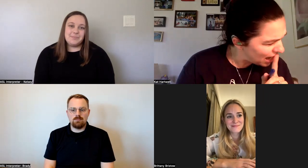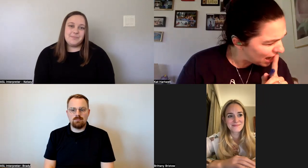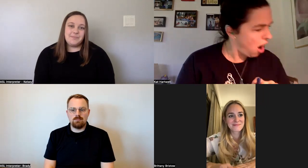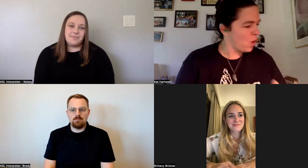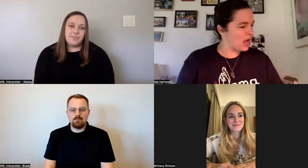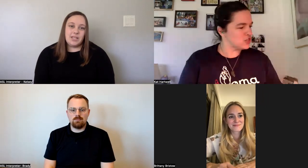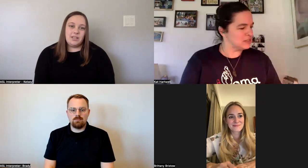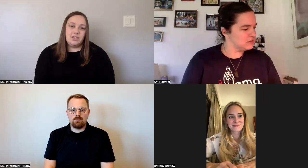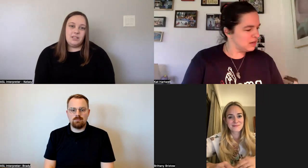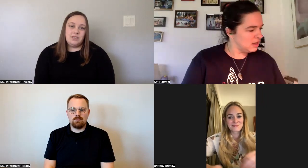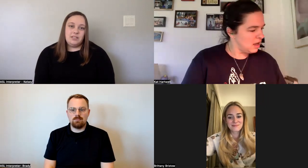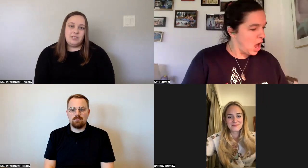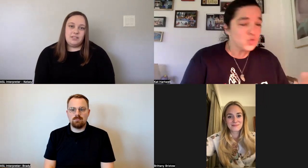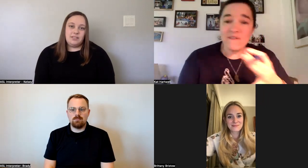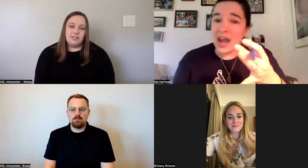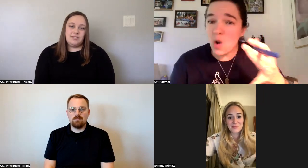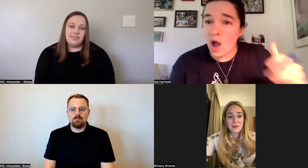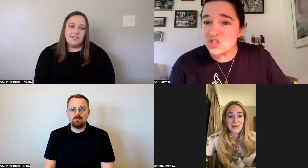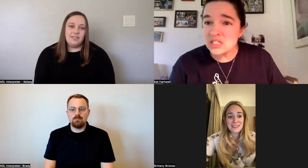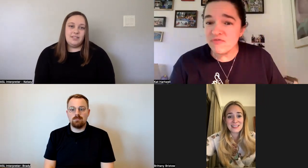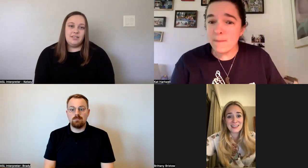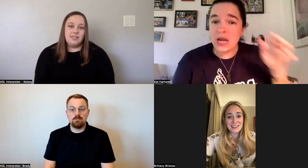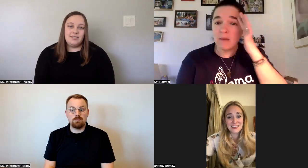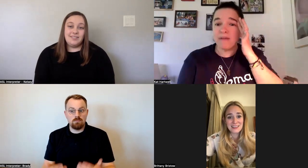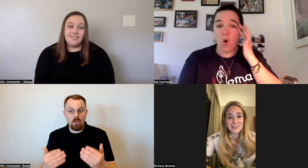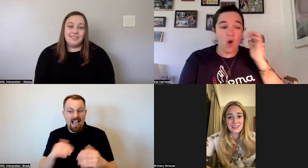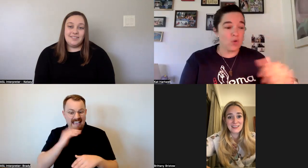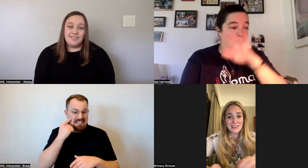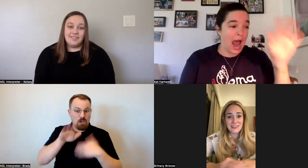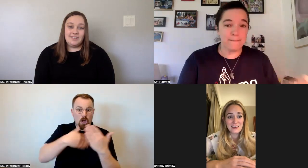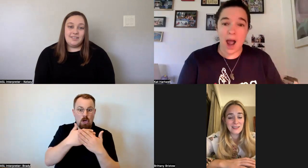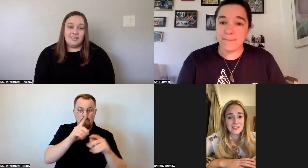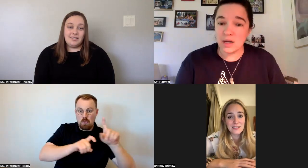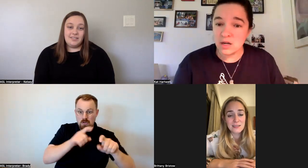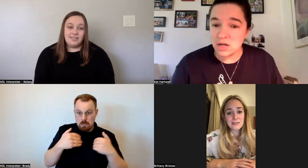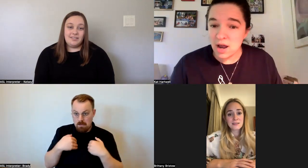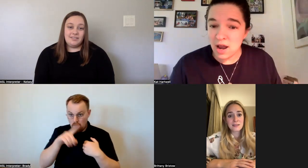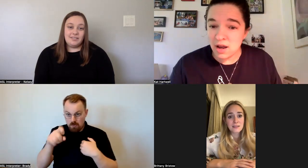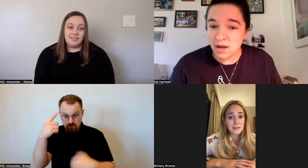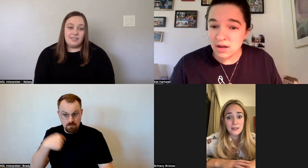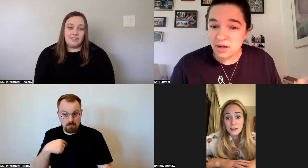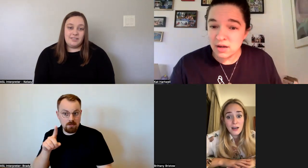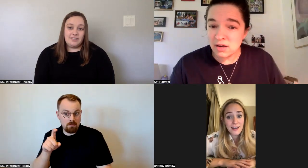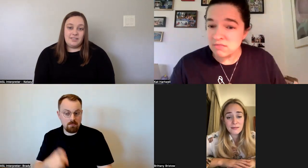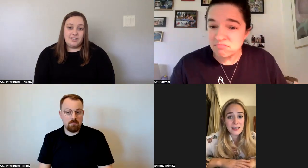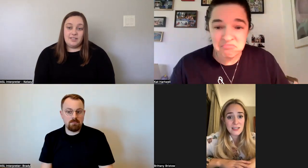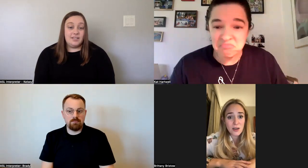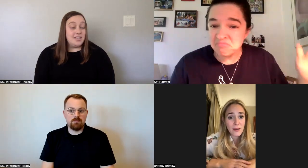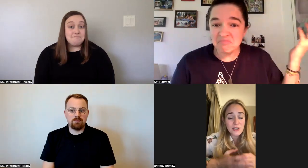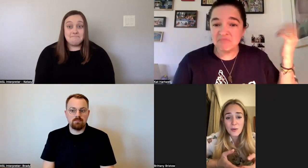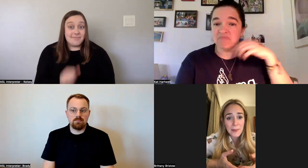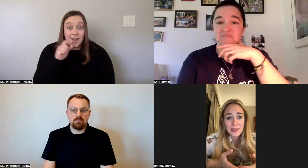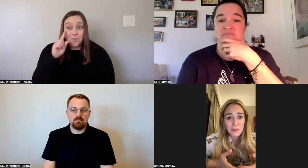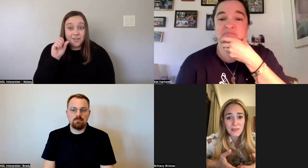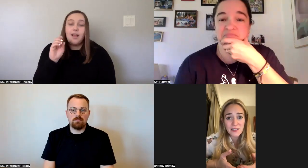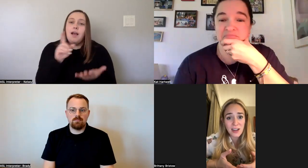I think that are the questions. Do you have any questions for me before we wrap up? I don't think so.